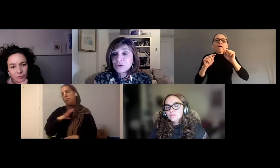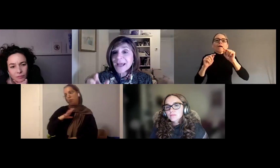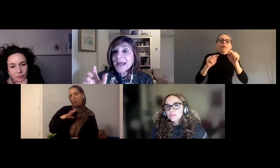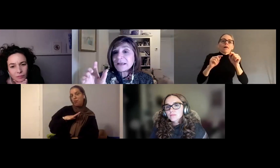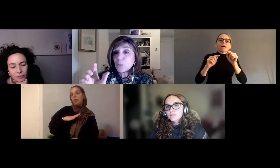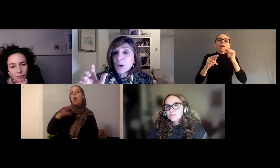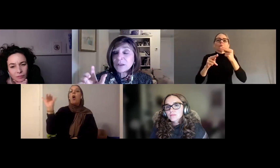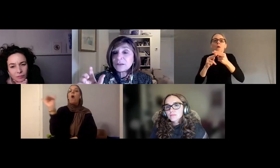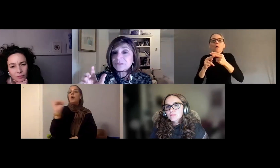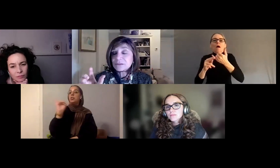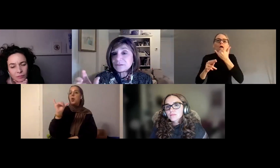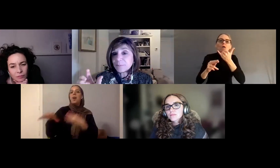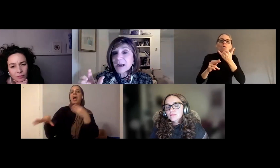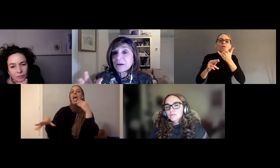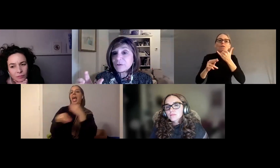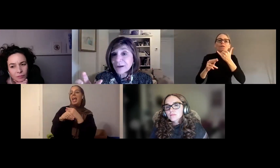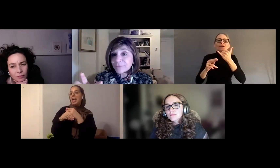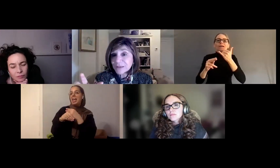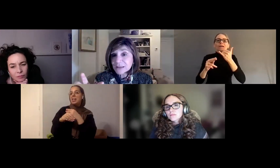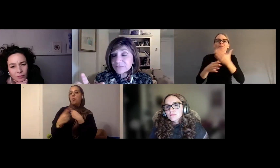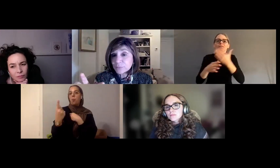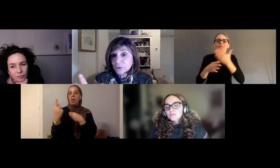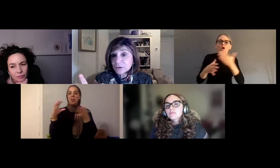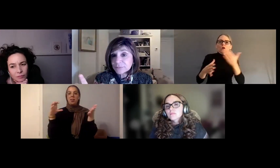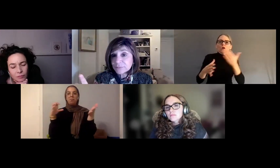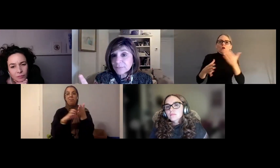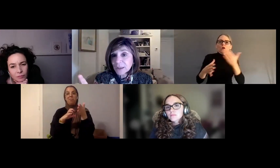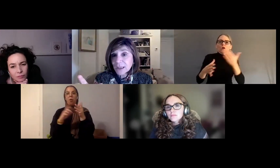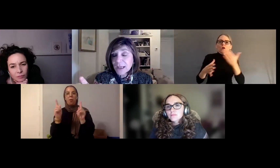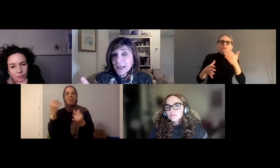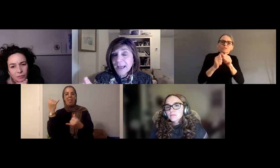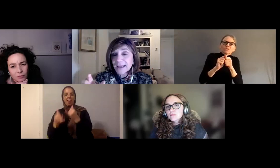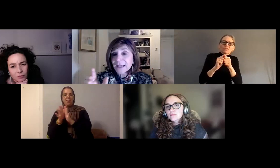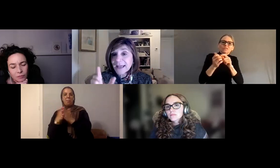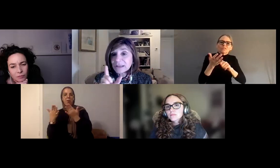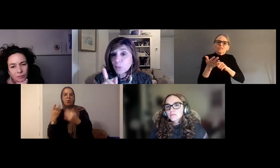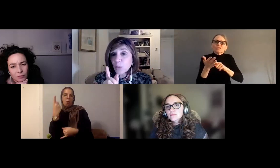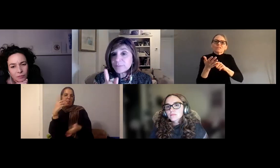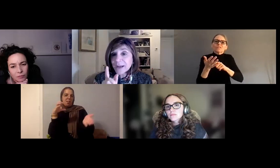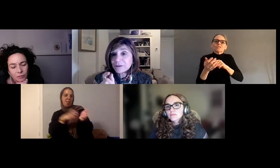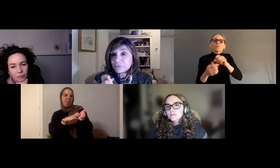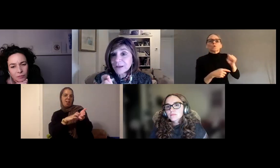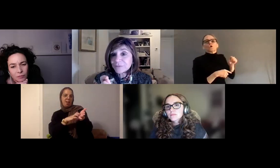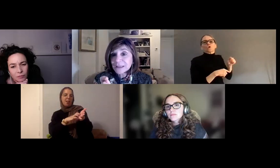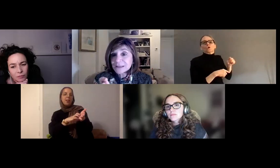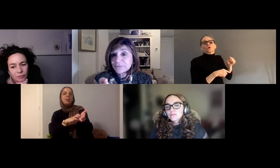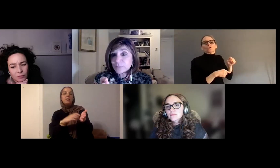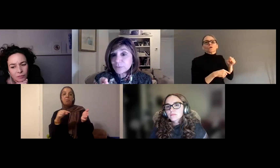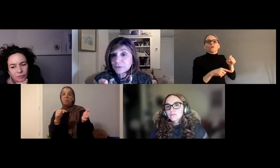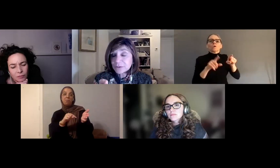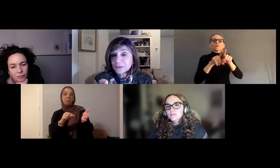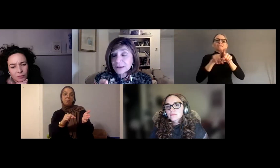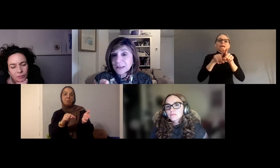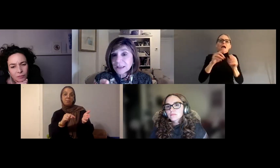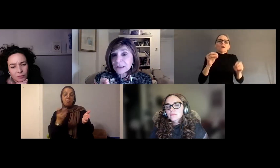I could add one paragraph at the end of the book. And I added one paragraph at the end of the